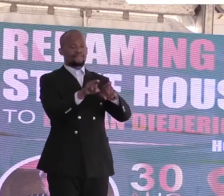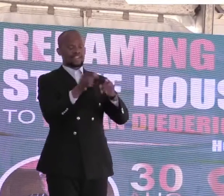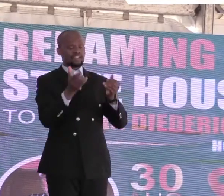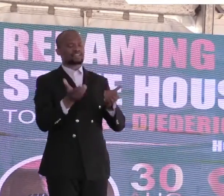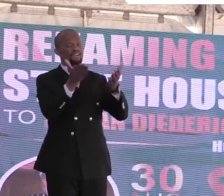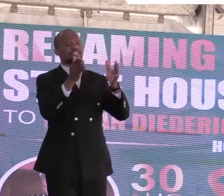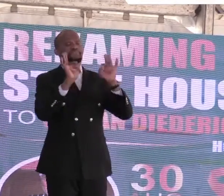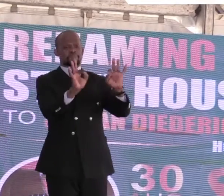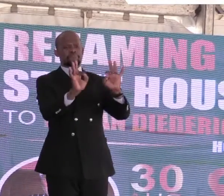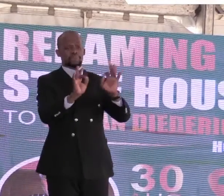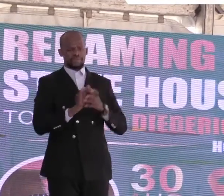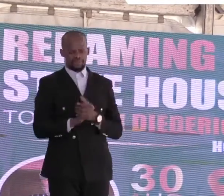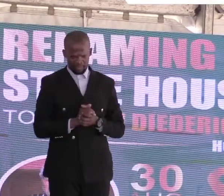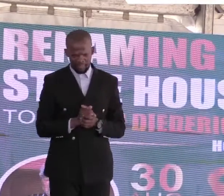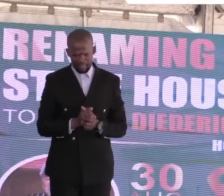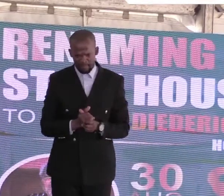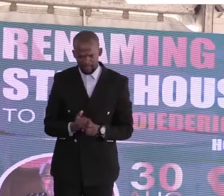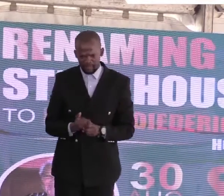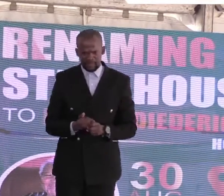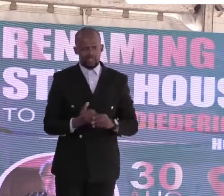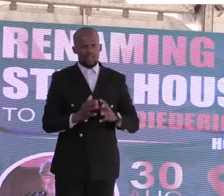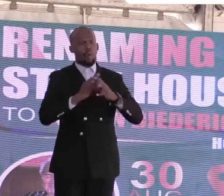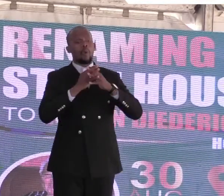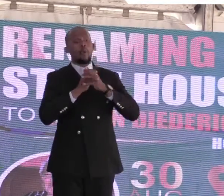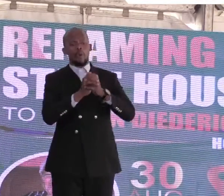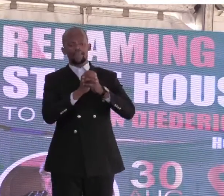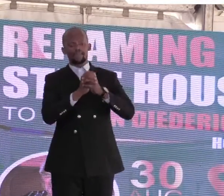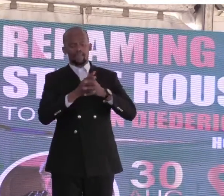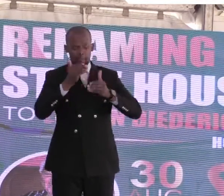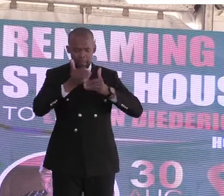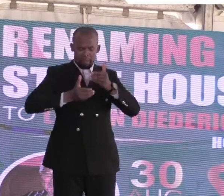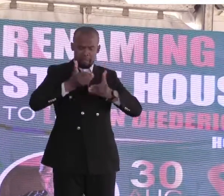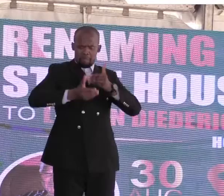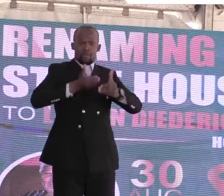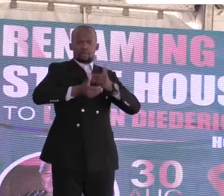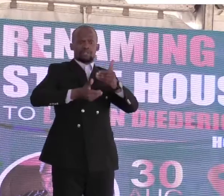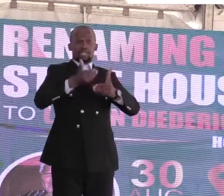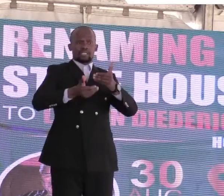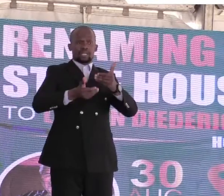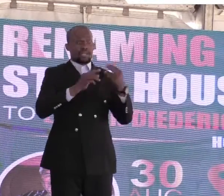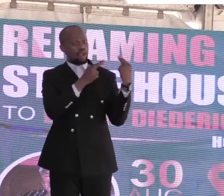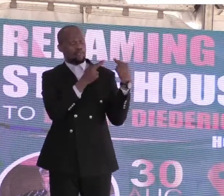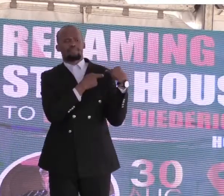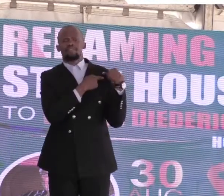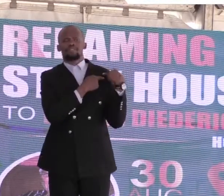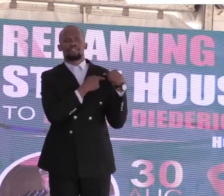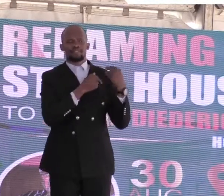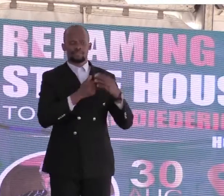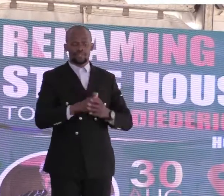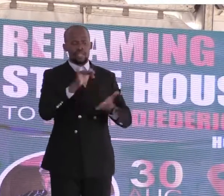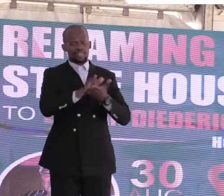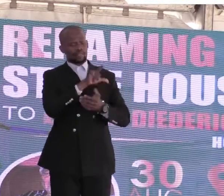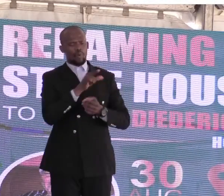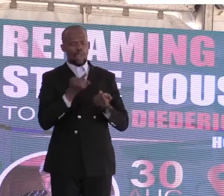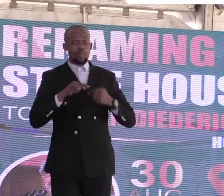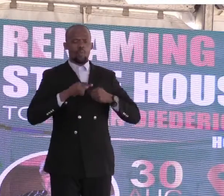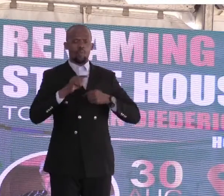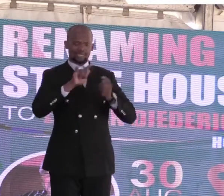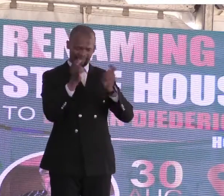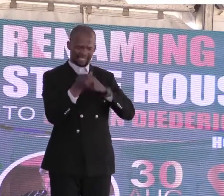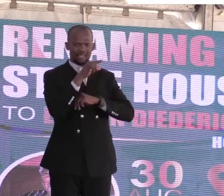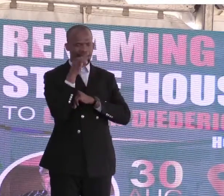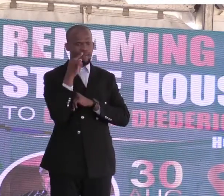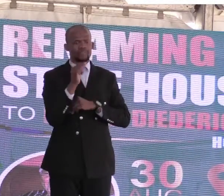service, humility, commitment, progress, and accountability. We will one